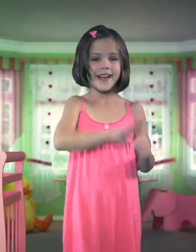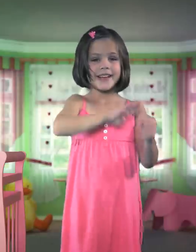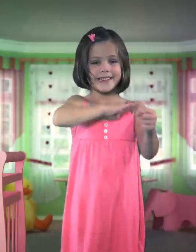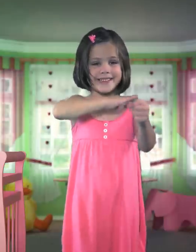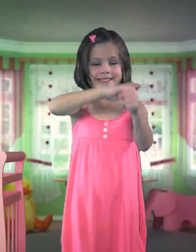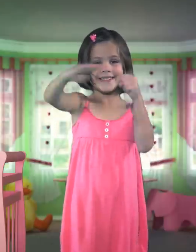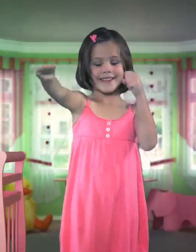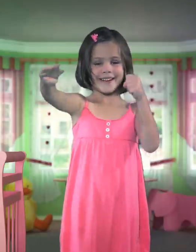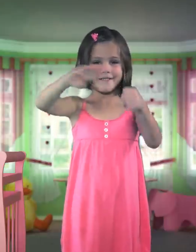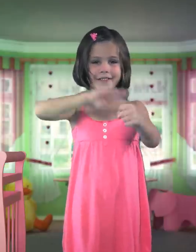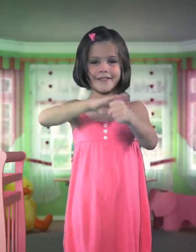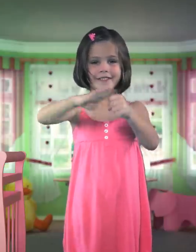This is the sign for full.